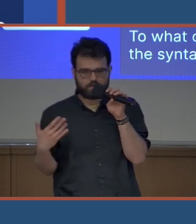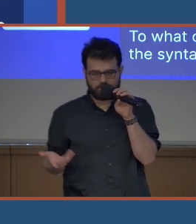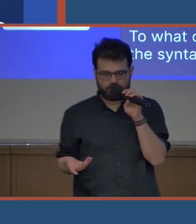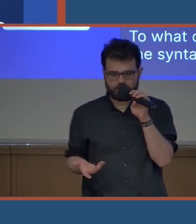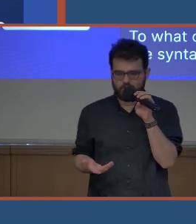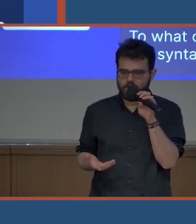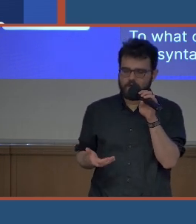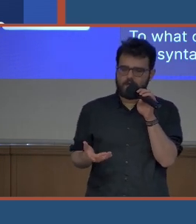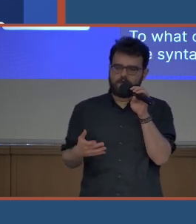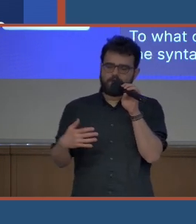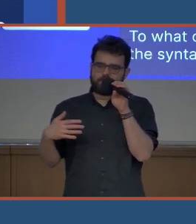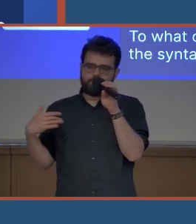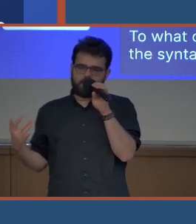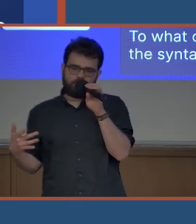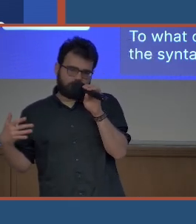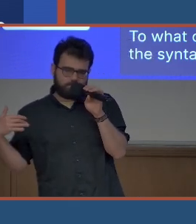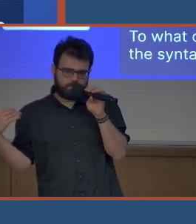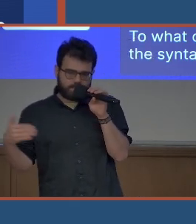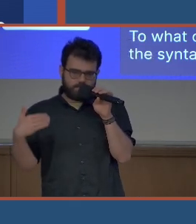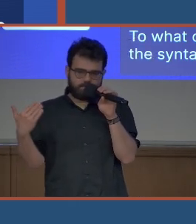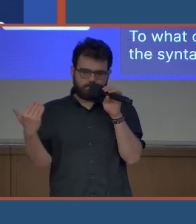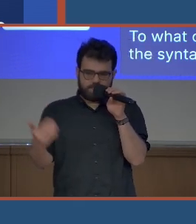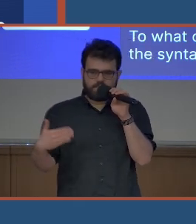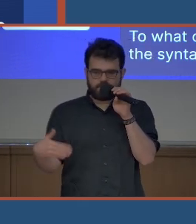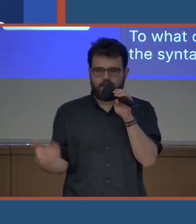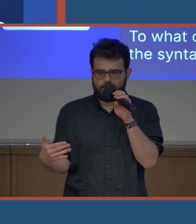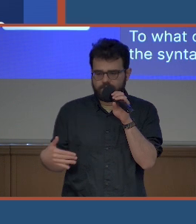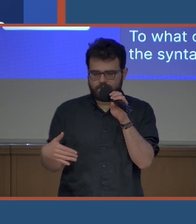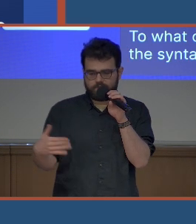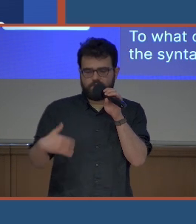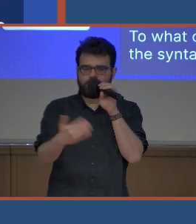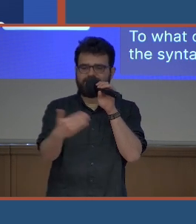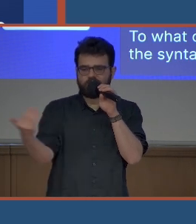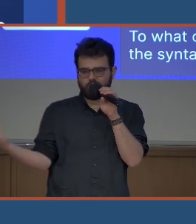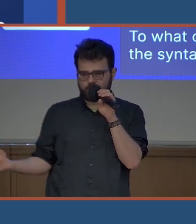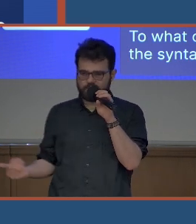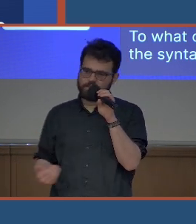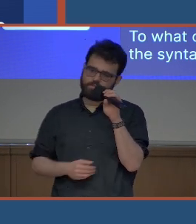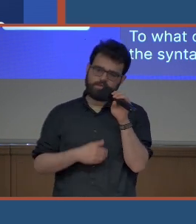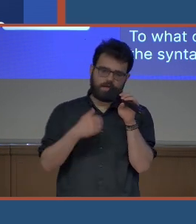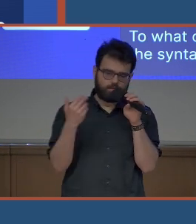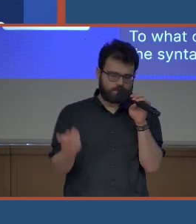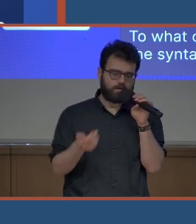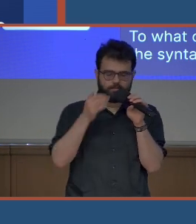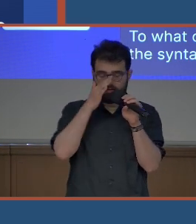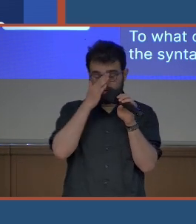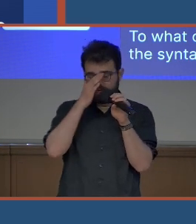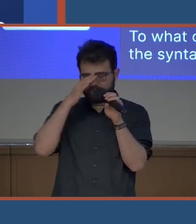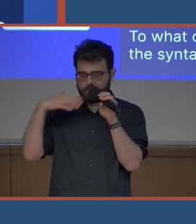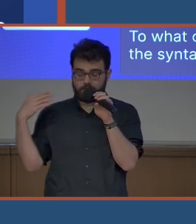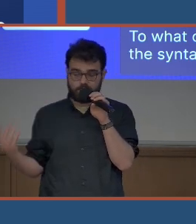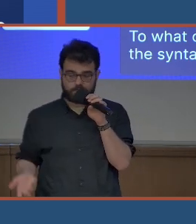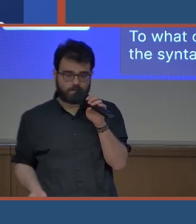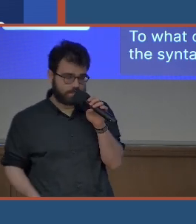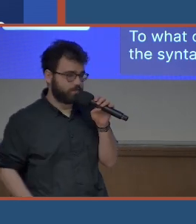too artificial. So then many changes happened to these Gestuno signs. We are now